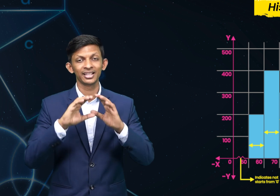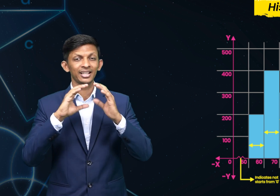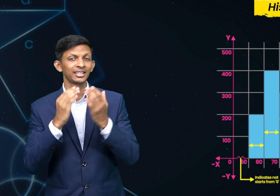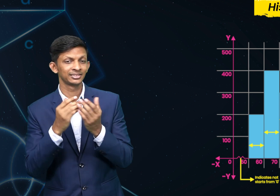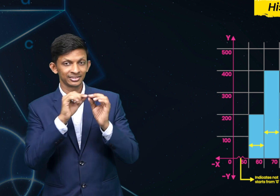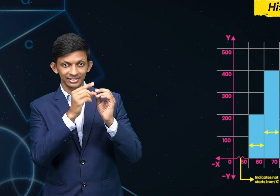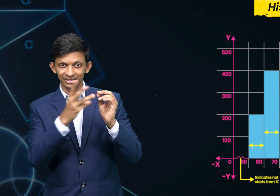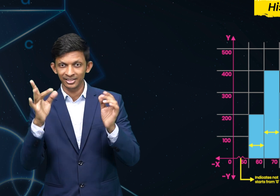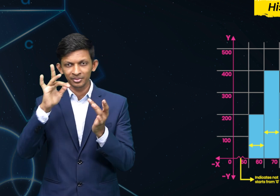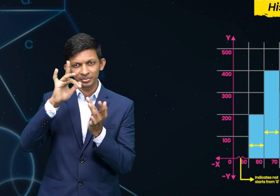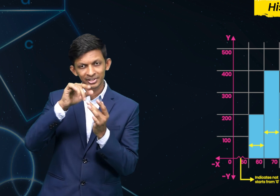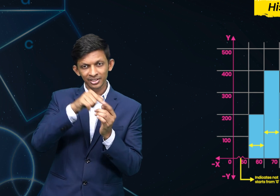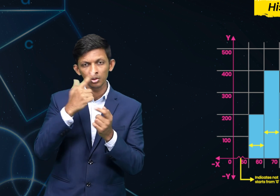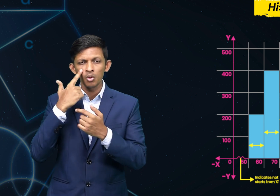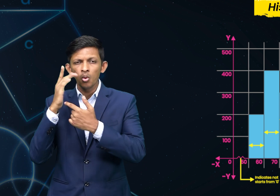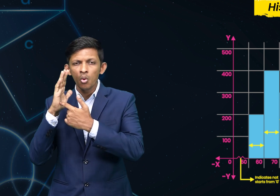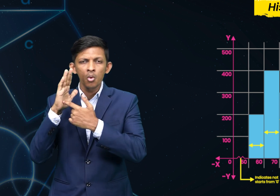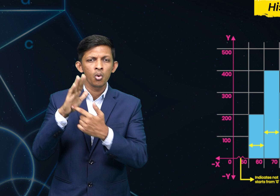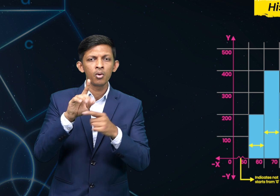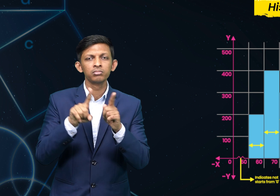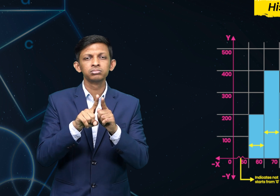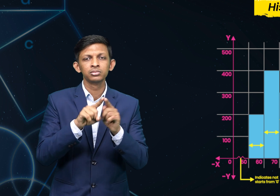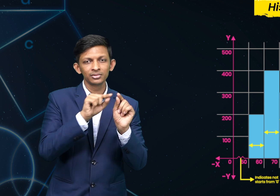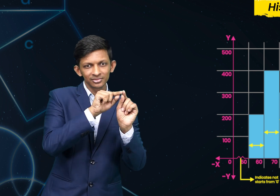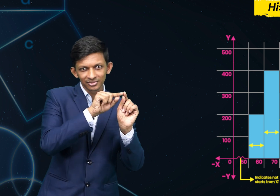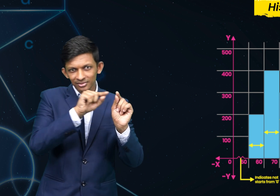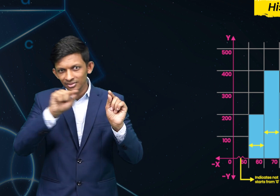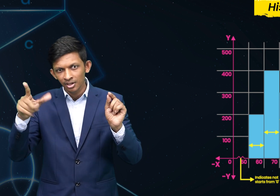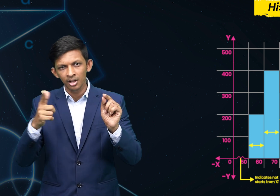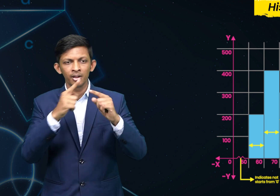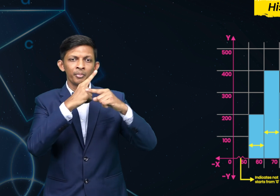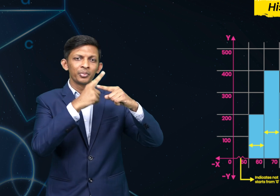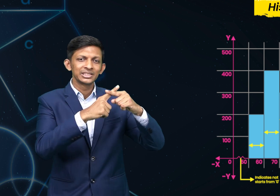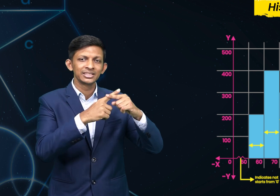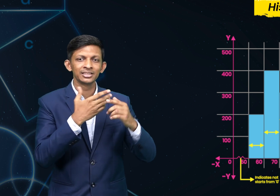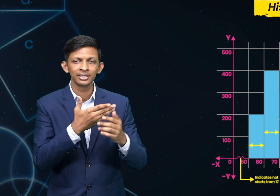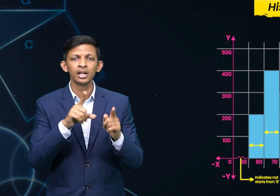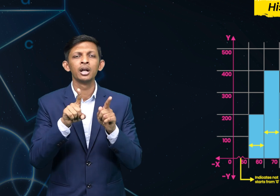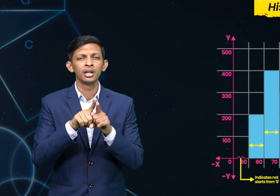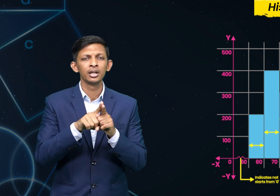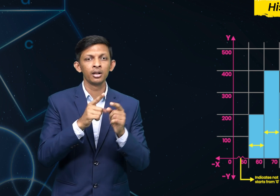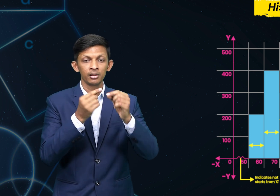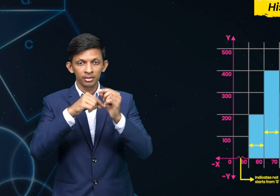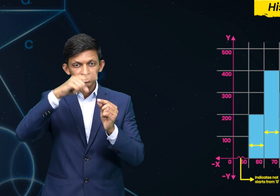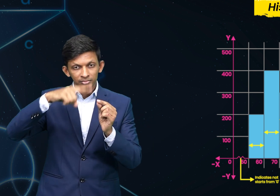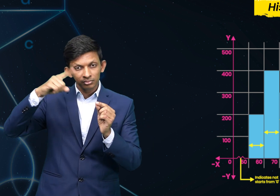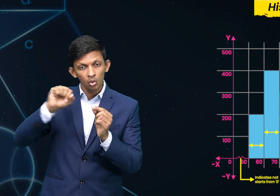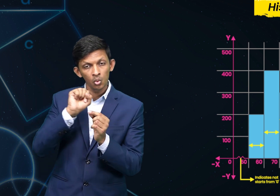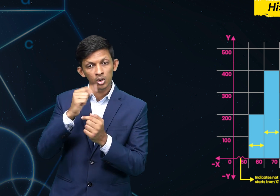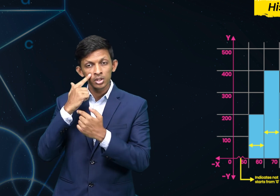That is, the class intervals are represented on the horizontal axis and the frequencies are represented on the vertical axis.